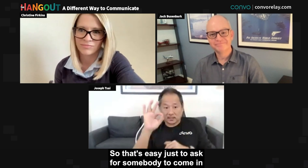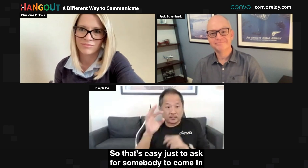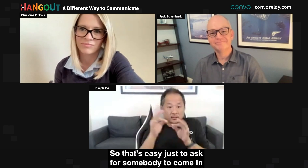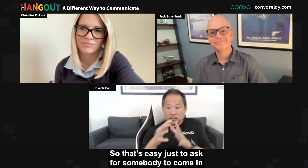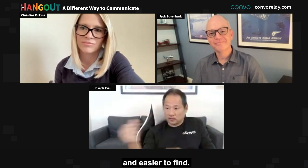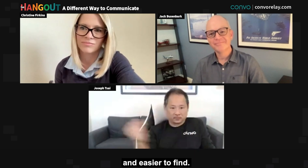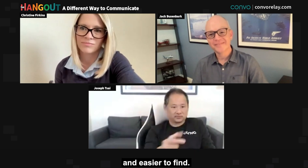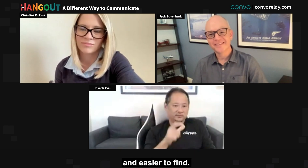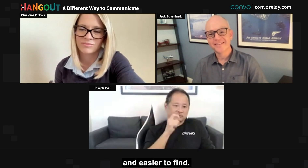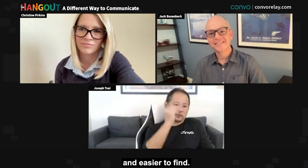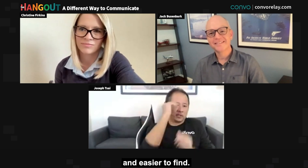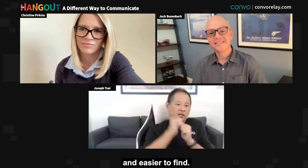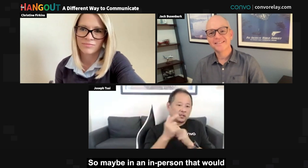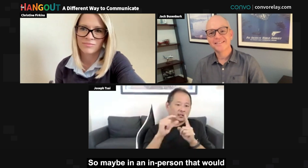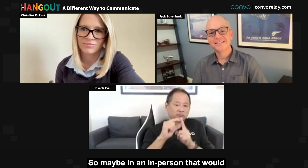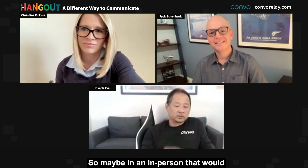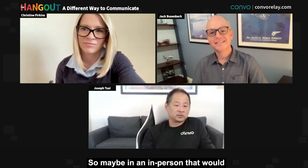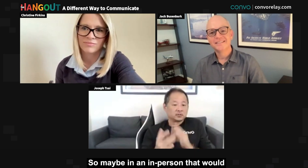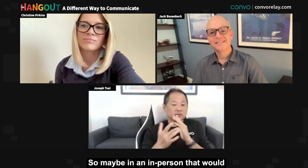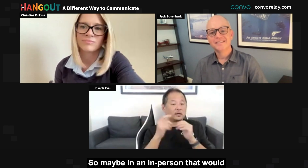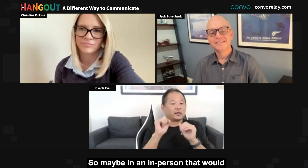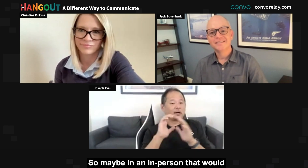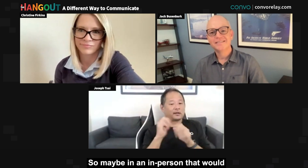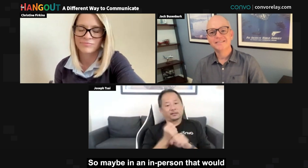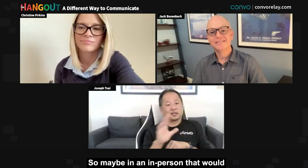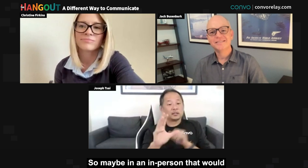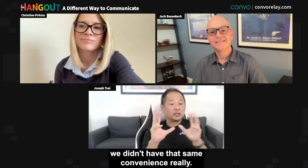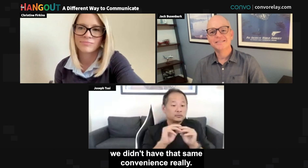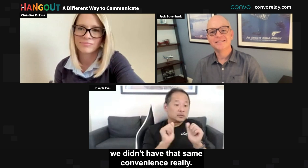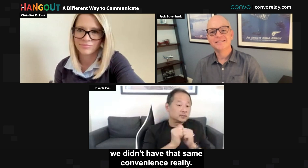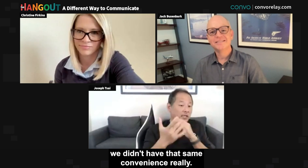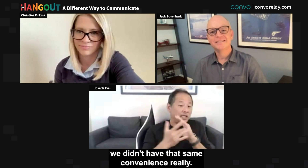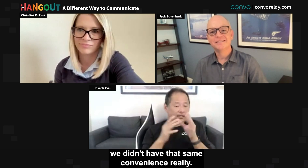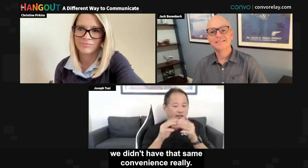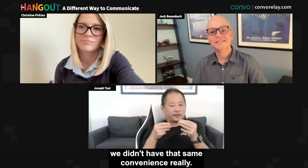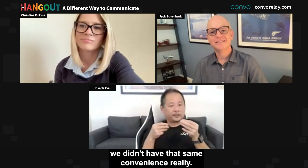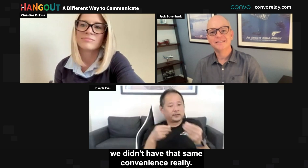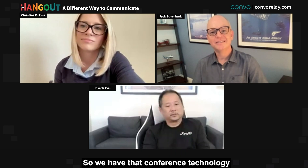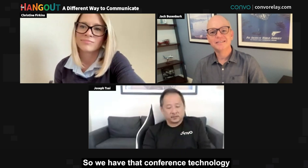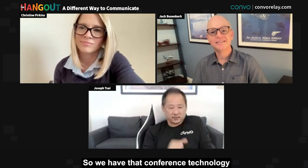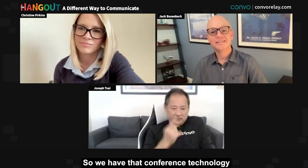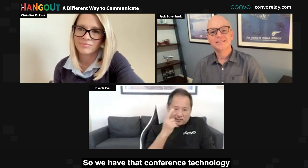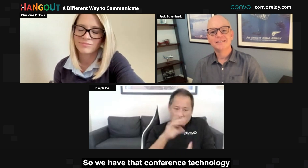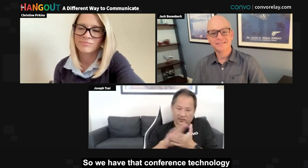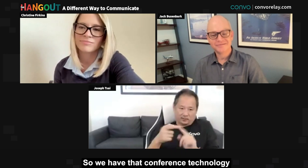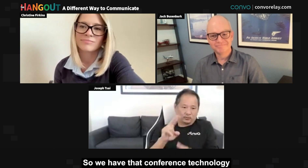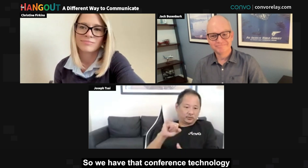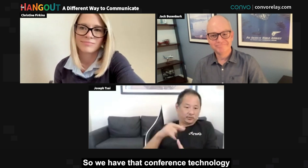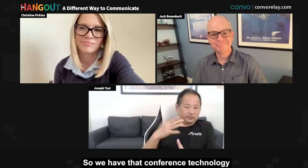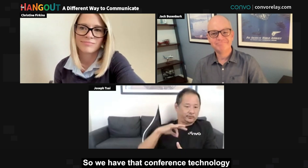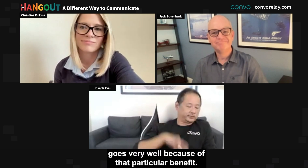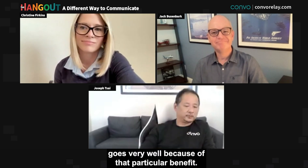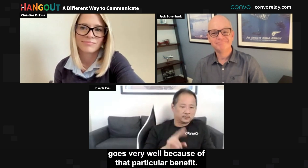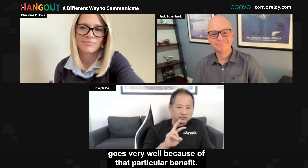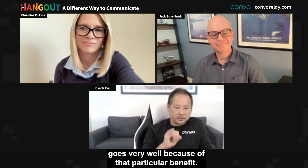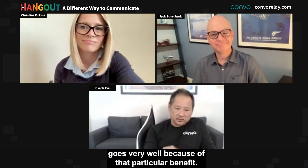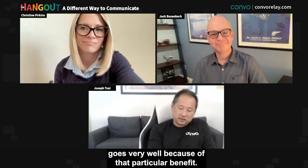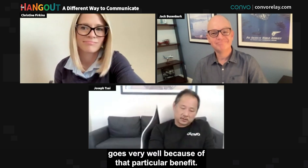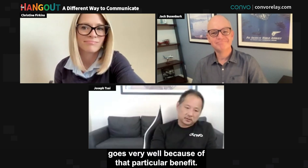to come in and easier to find. So maybe in an in-person that we wouldn't have that same convenience. So we have that conference, technology conference,